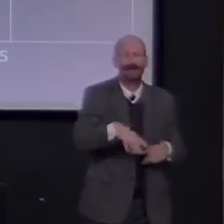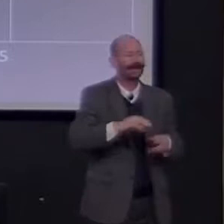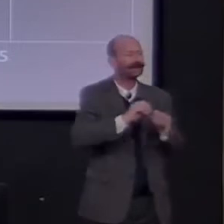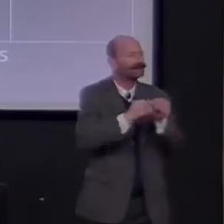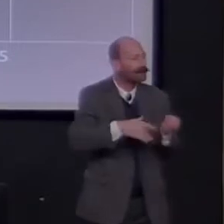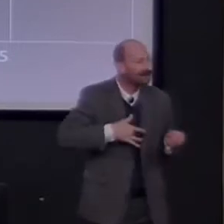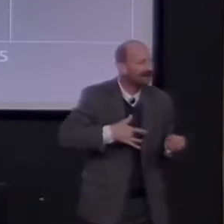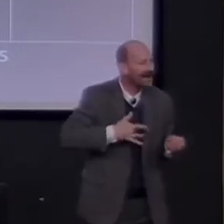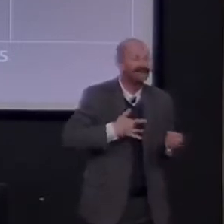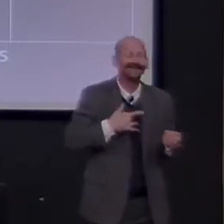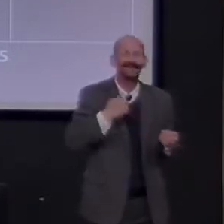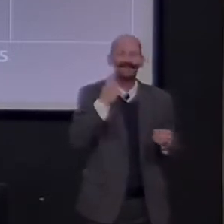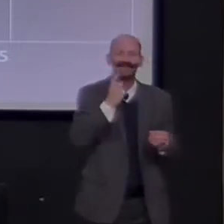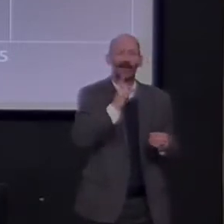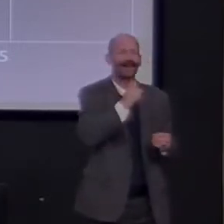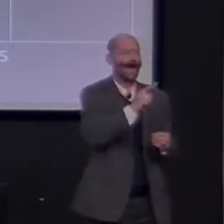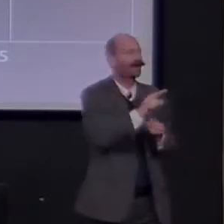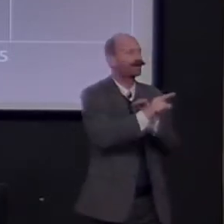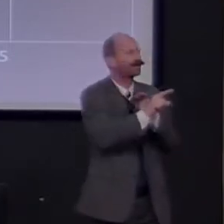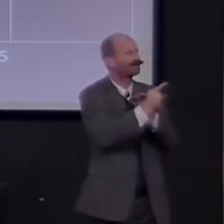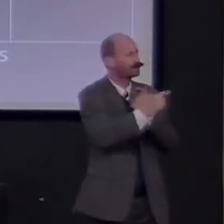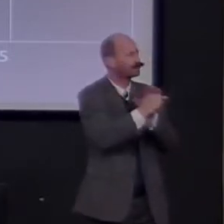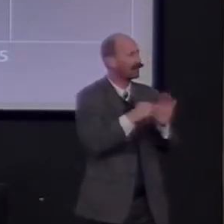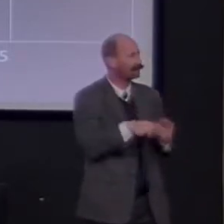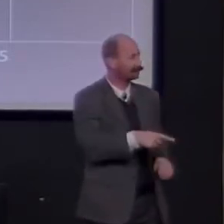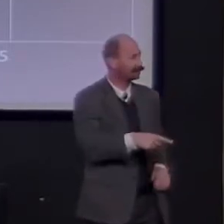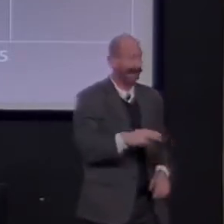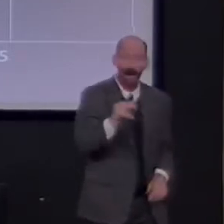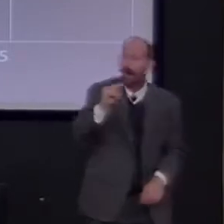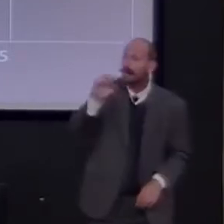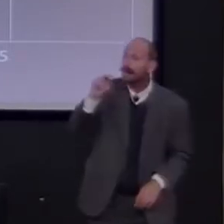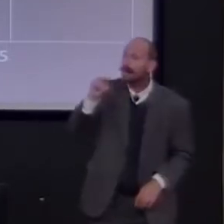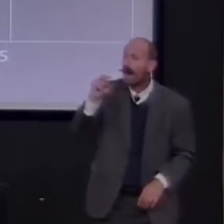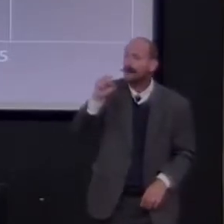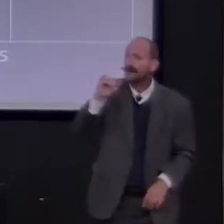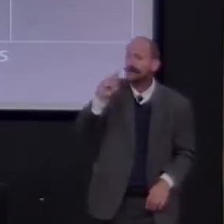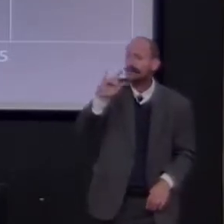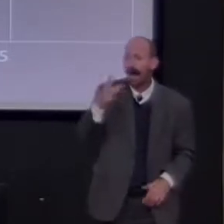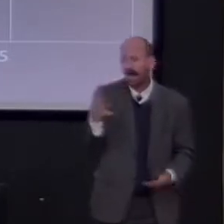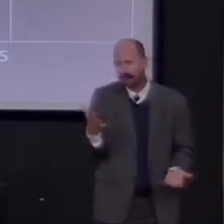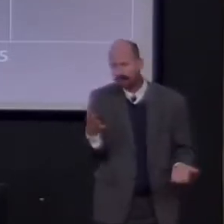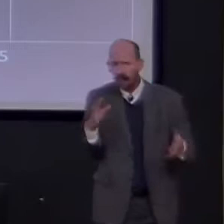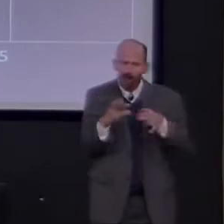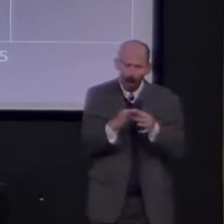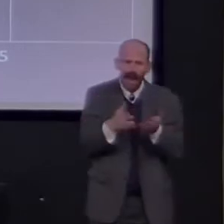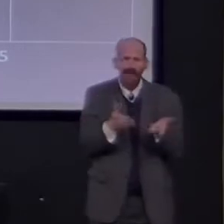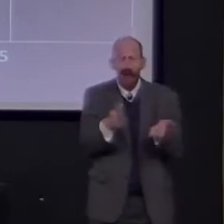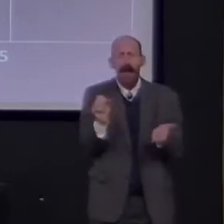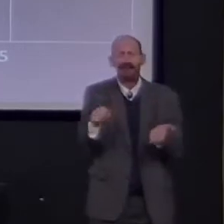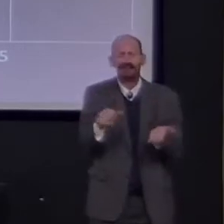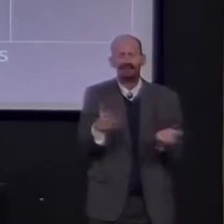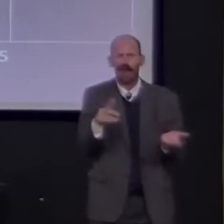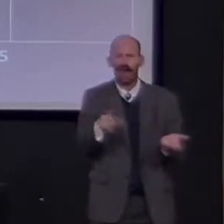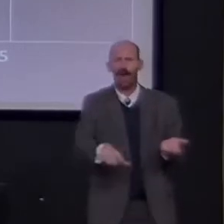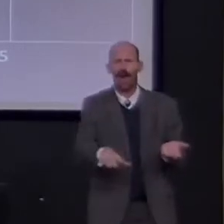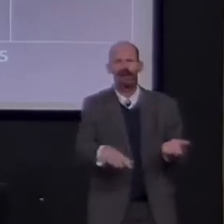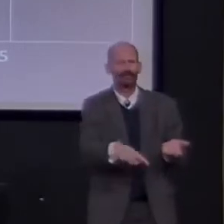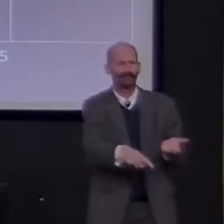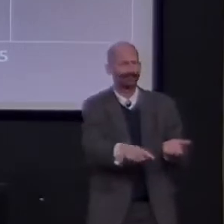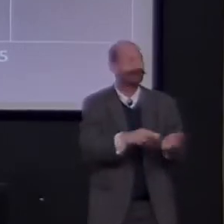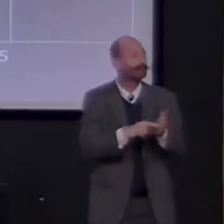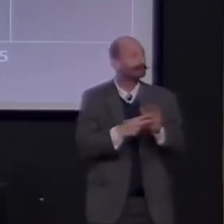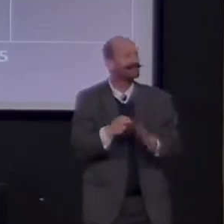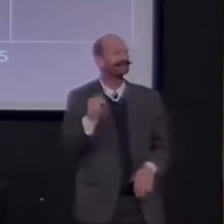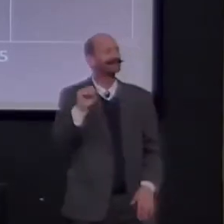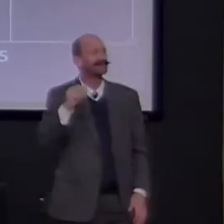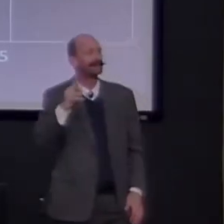grade 1. Non-symbolic, the correlations weren't as consistent and much lower. So again, suggesting that it's the symbolic version